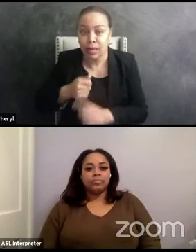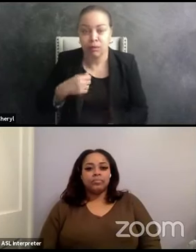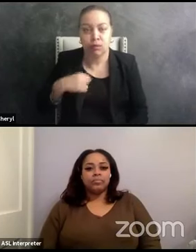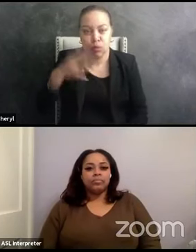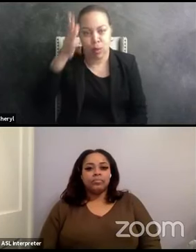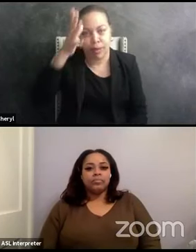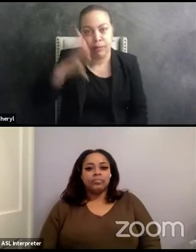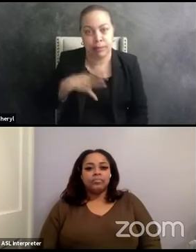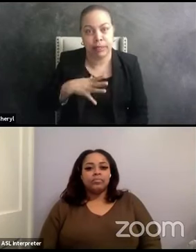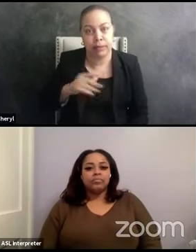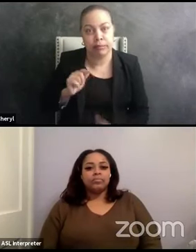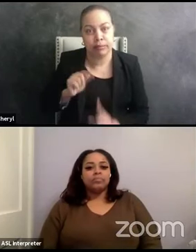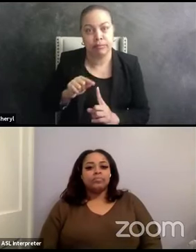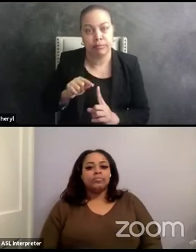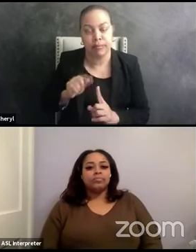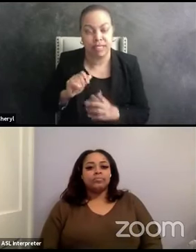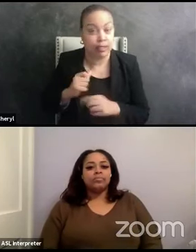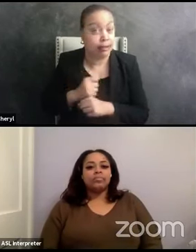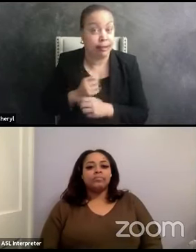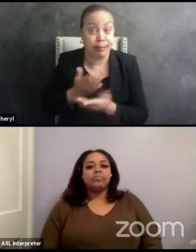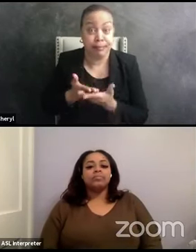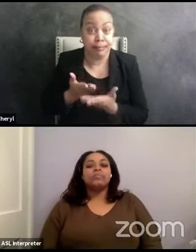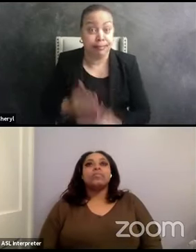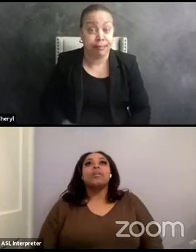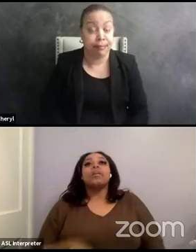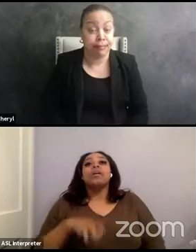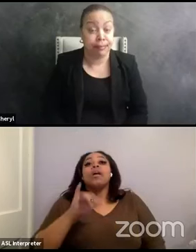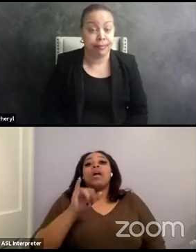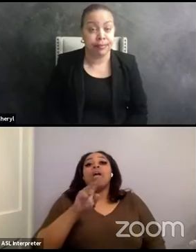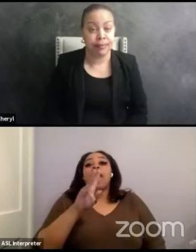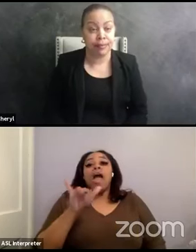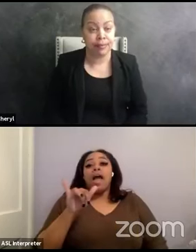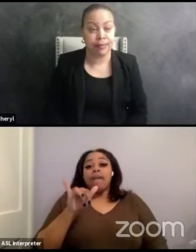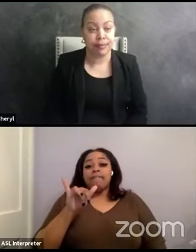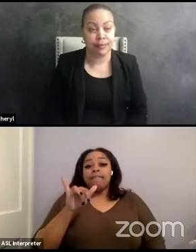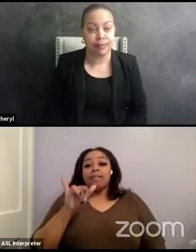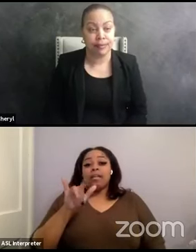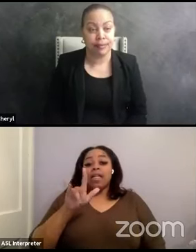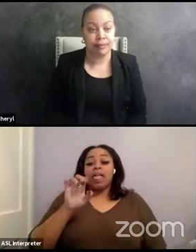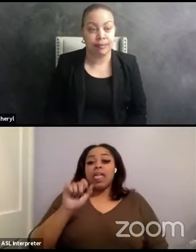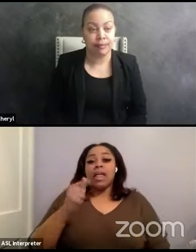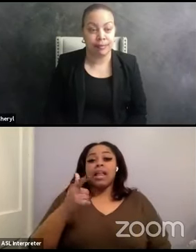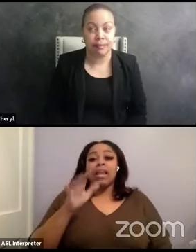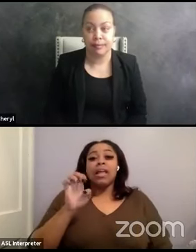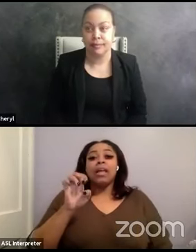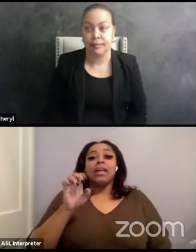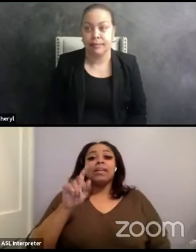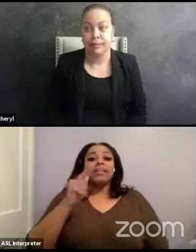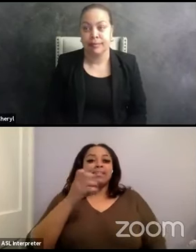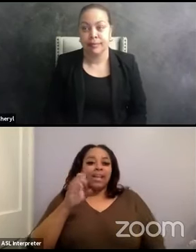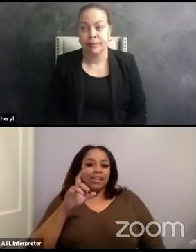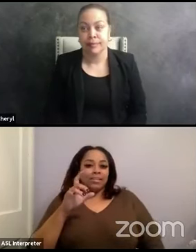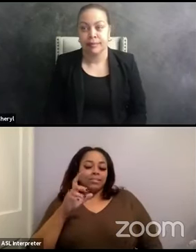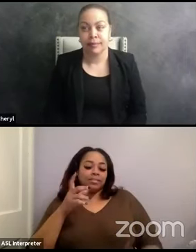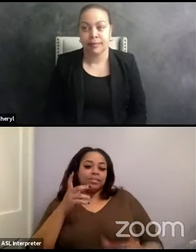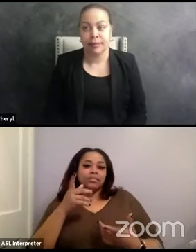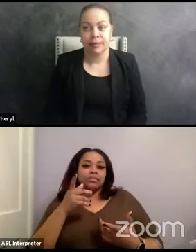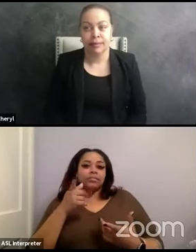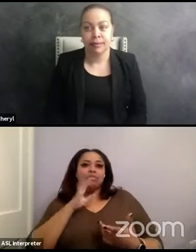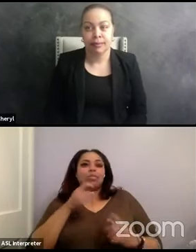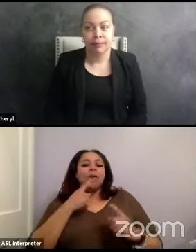it. In Ivy League and the Tax Eaters, you talk about how you struggle with